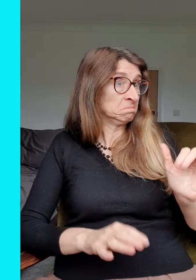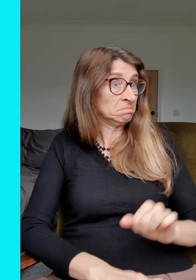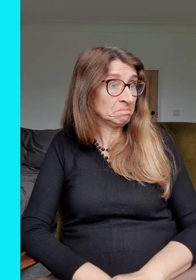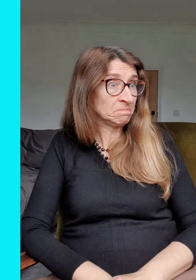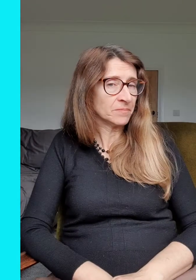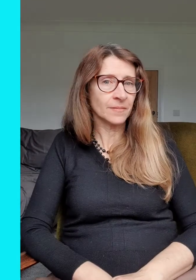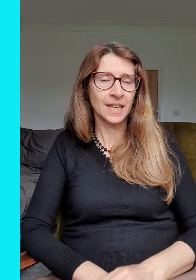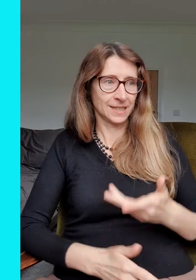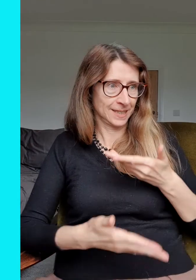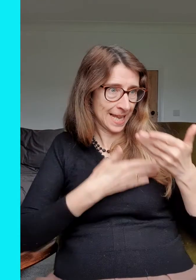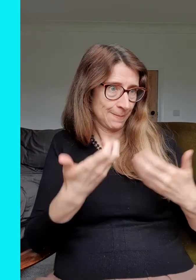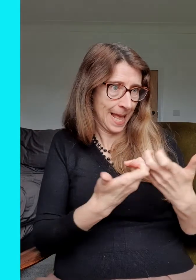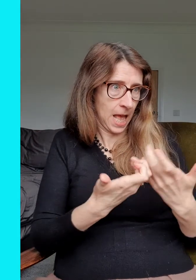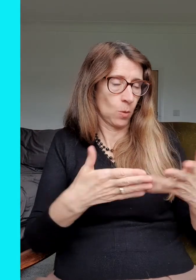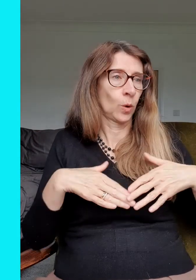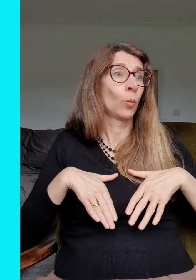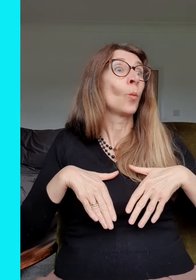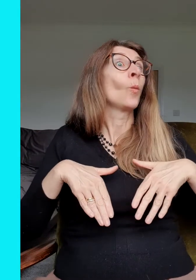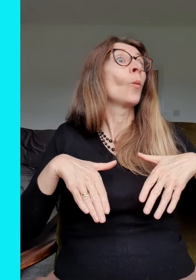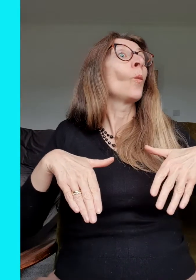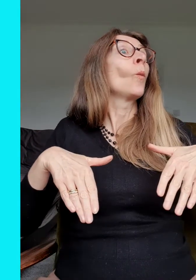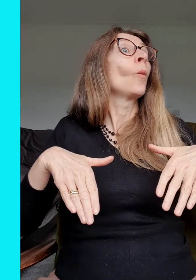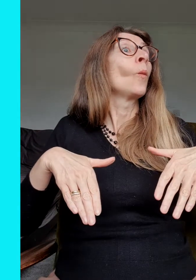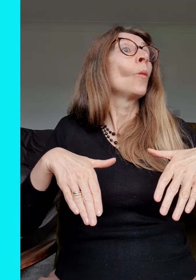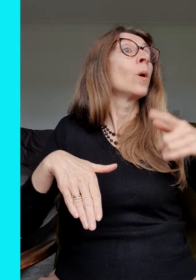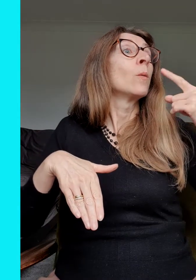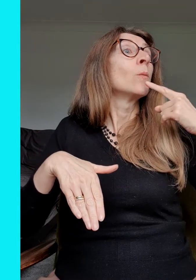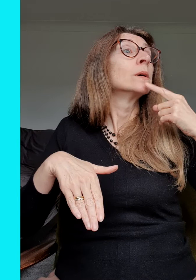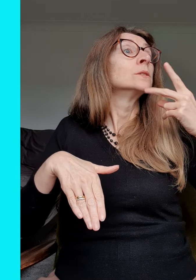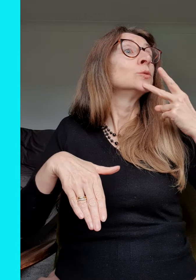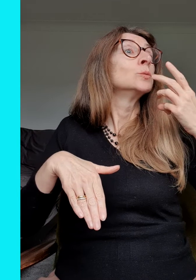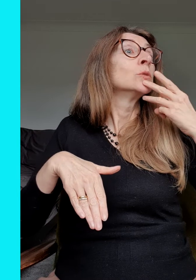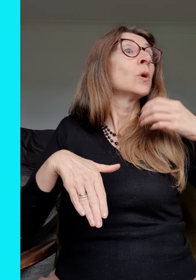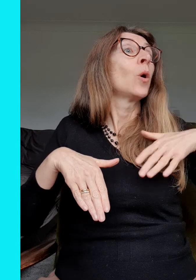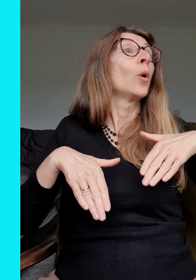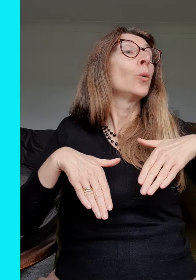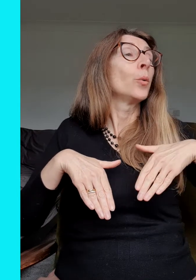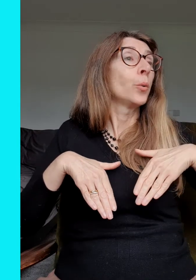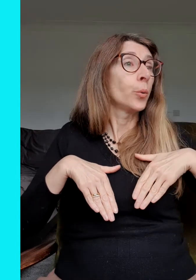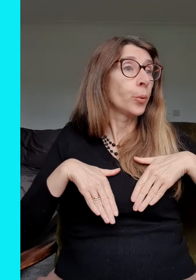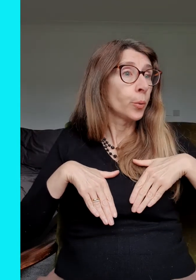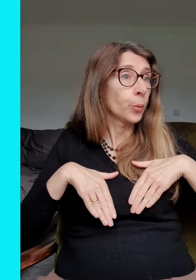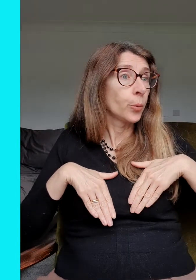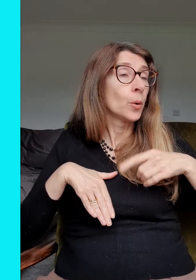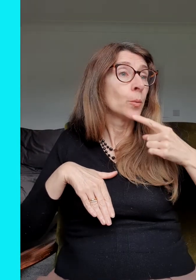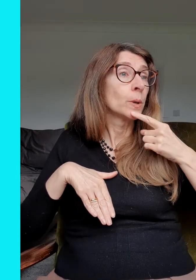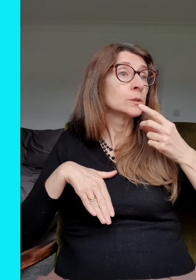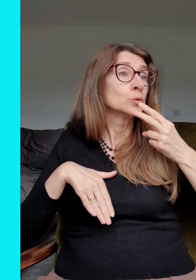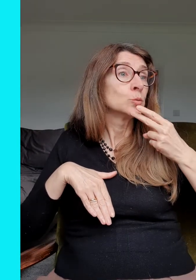And Jojo showed Fatima how to breathe in for 3. 1,